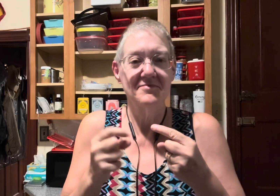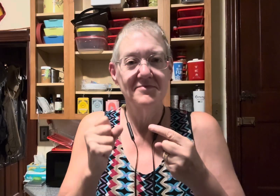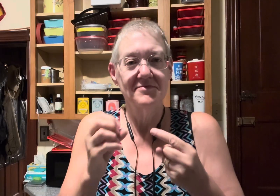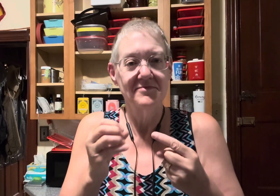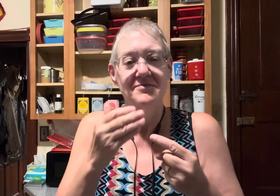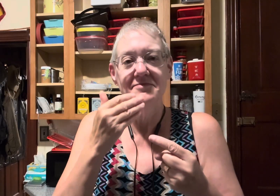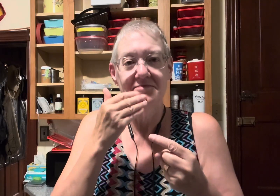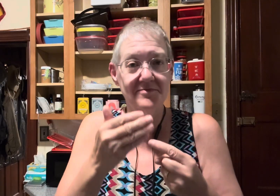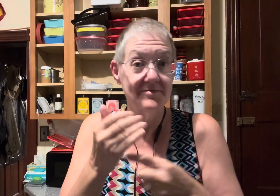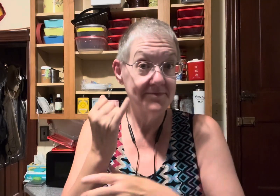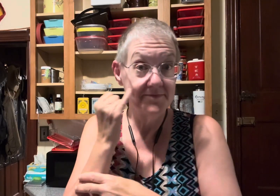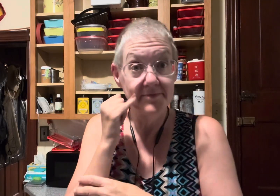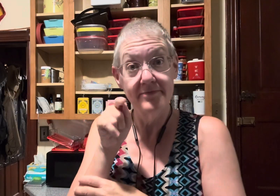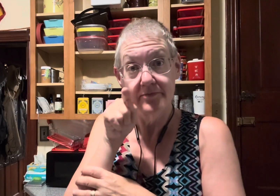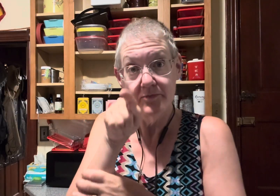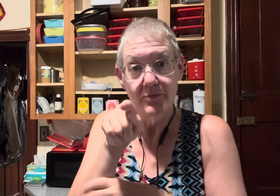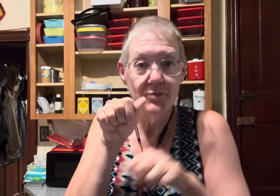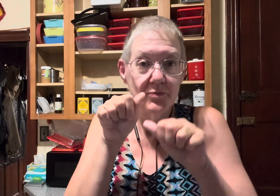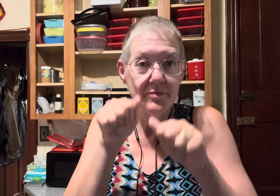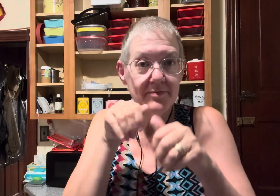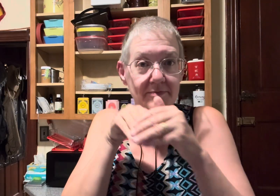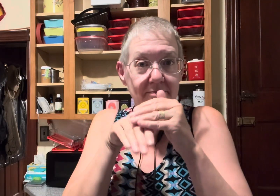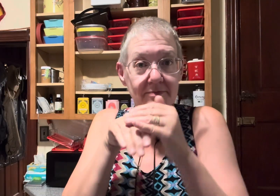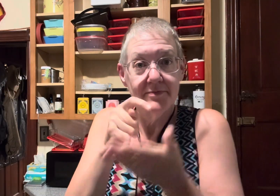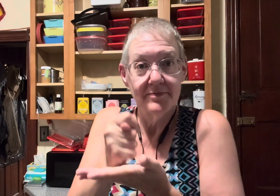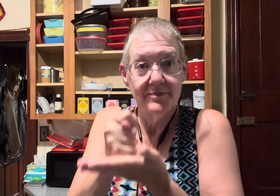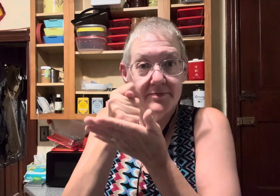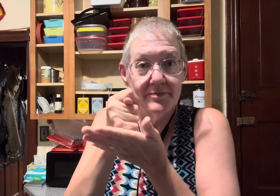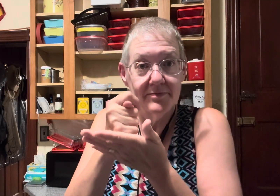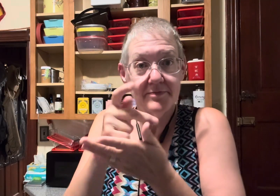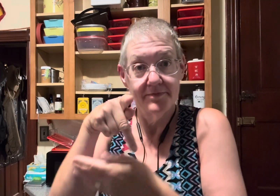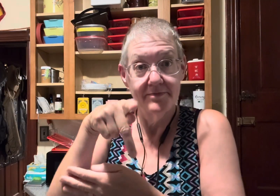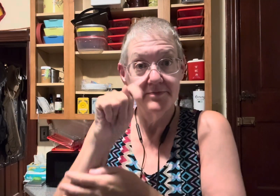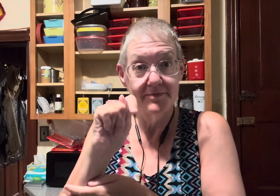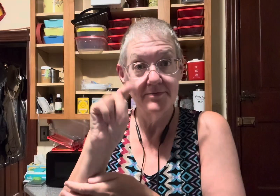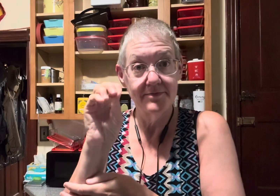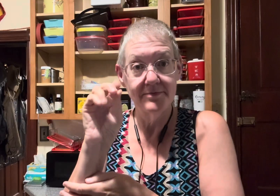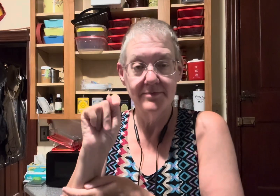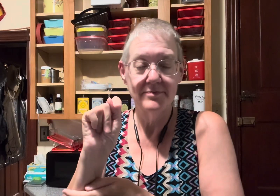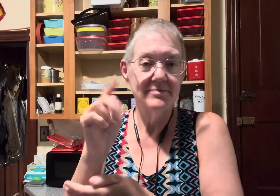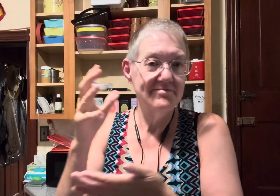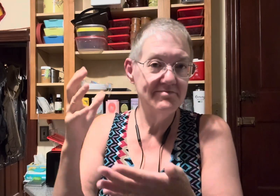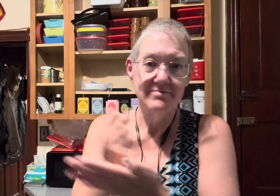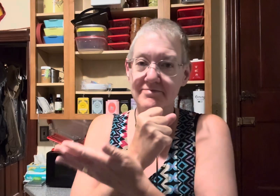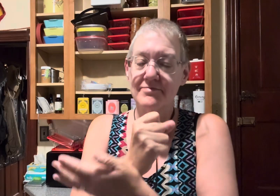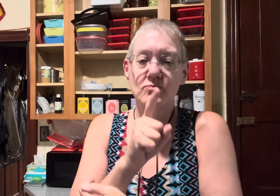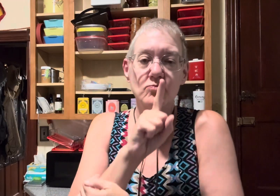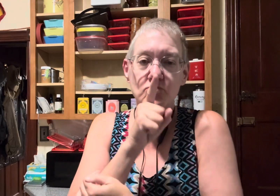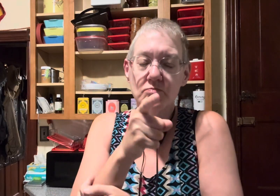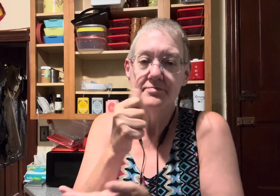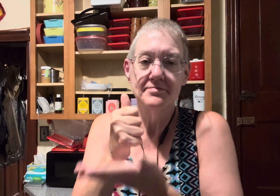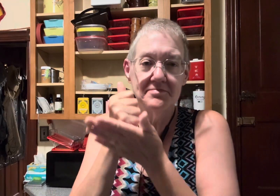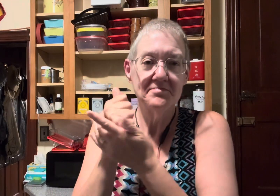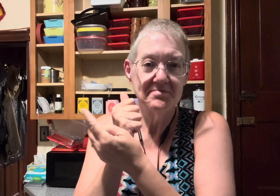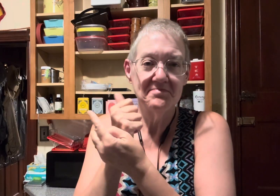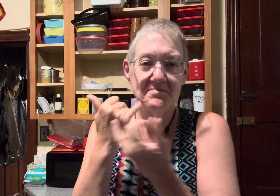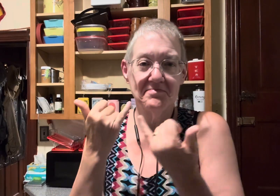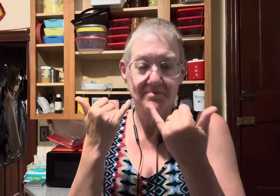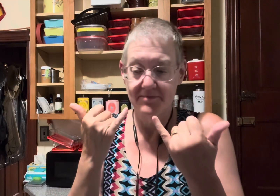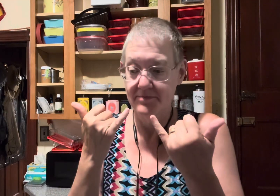and painful. If you have access to therapy, take advantage of it. It has really helped